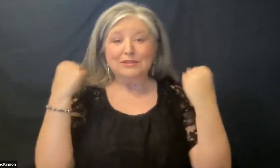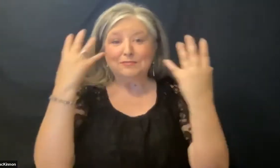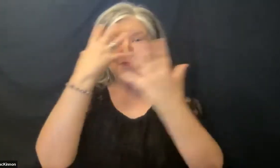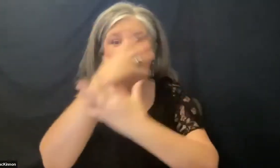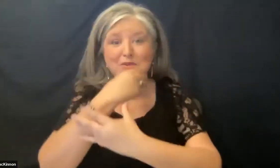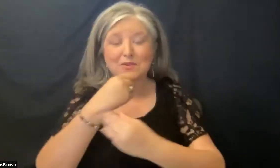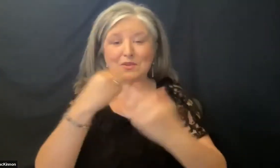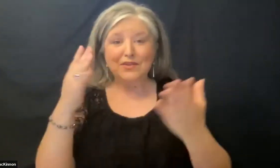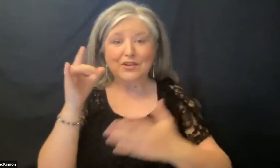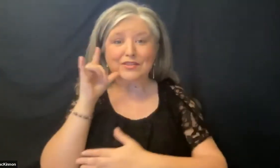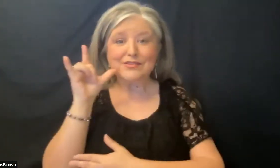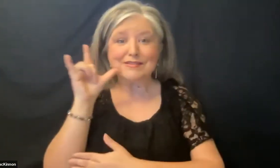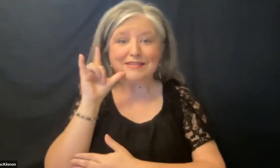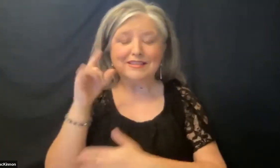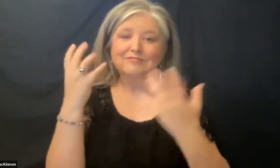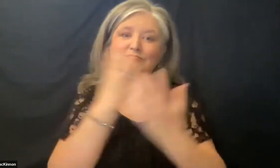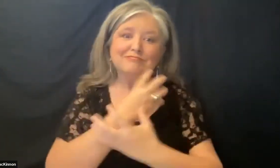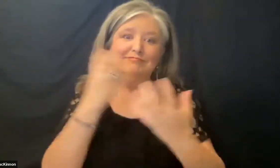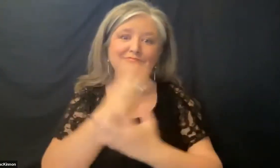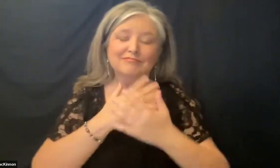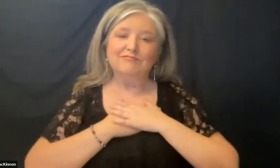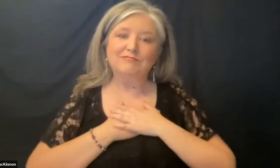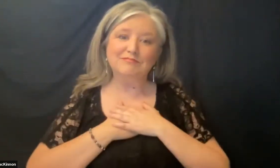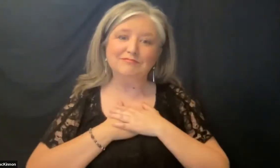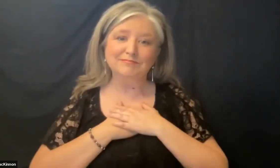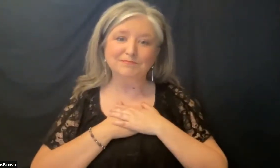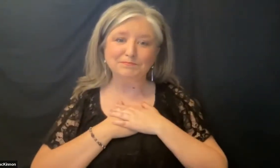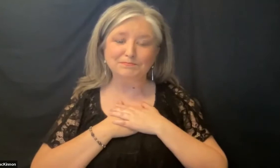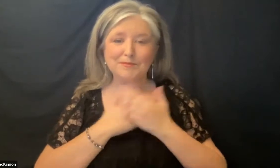Wow, Durga, that was so incredibly beautiful.